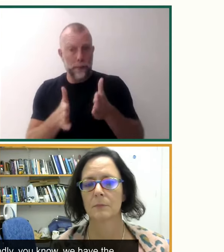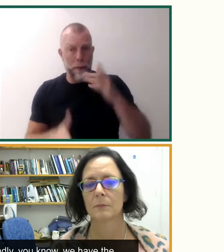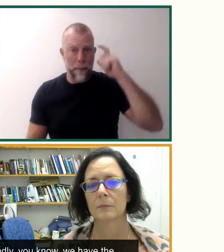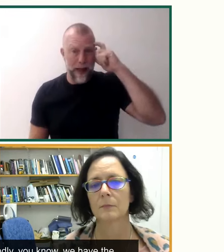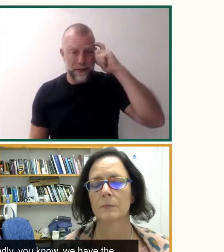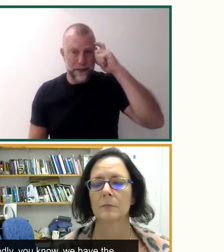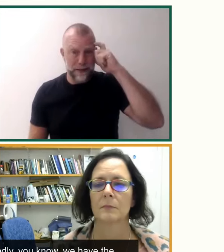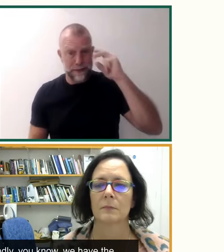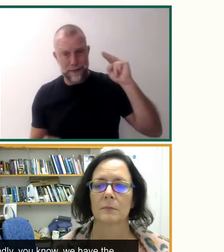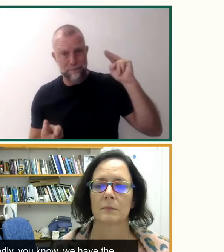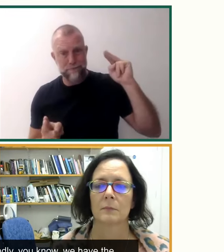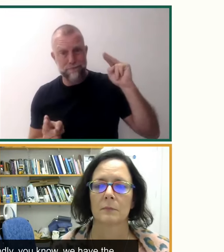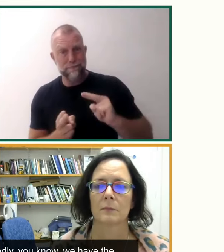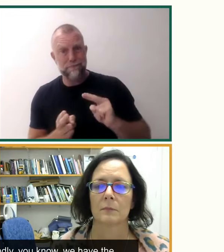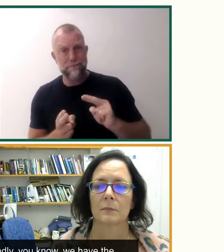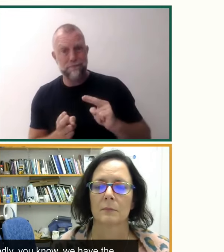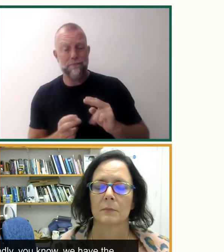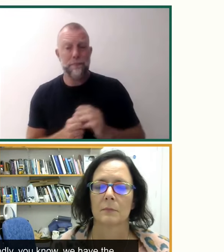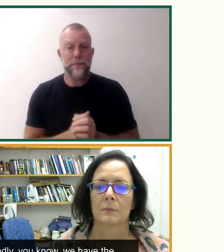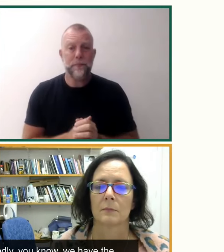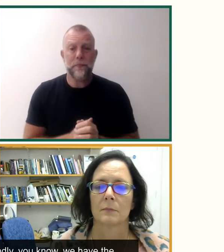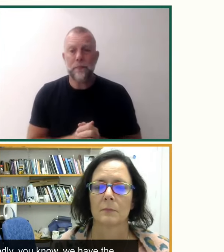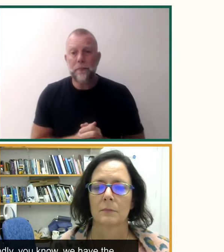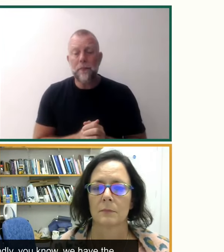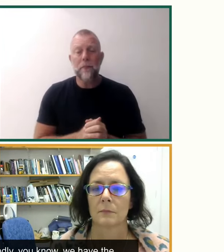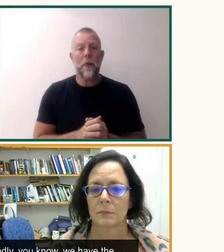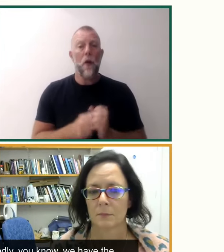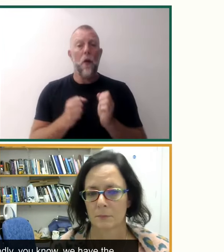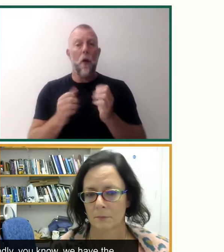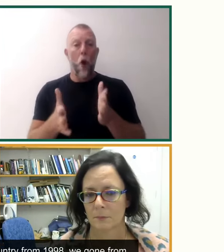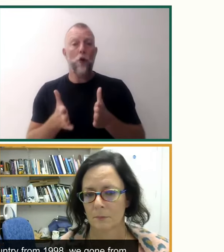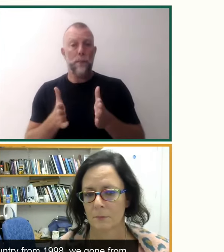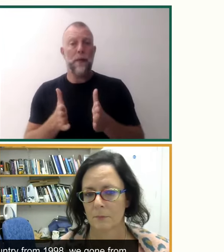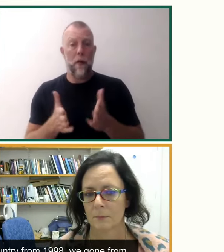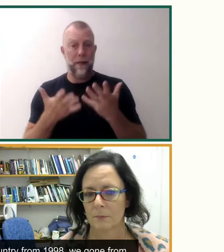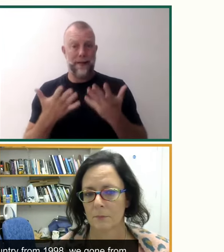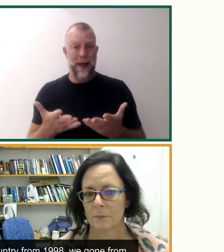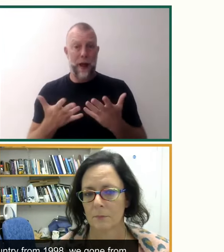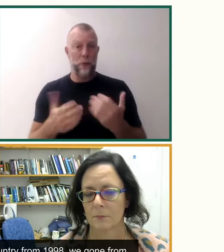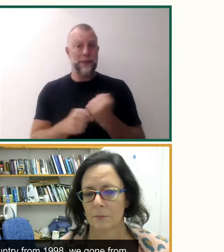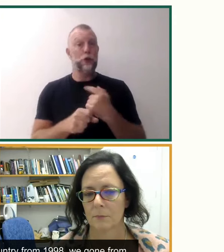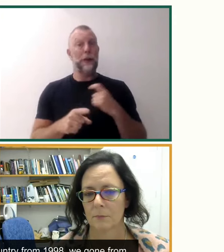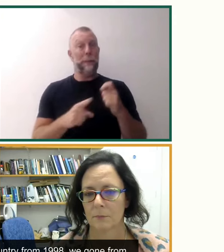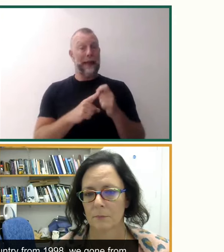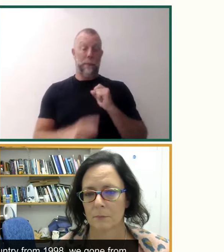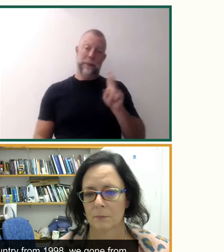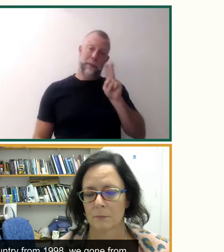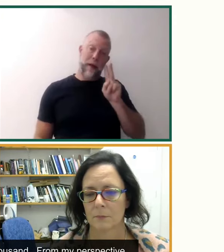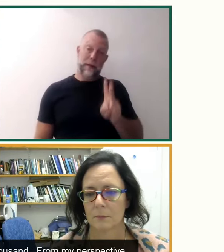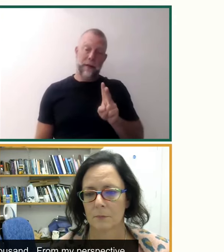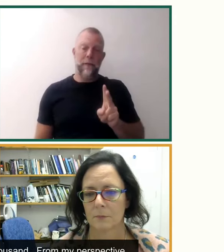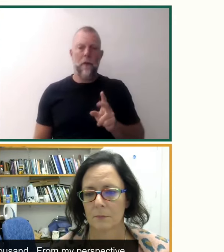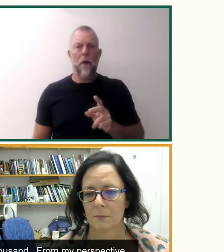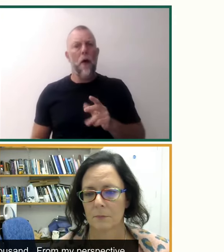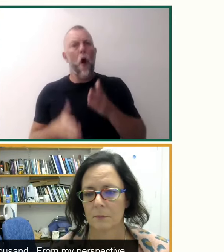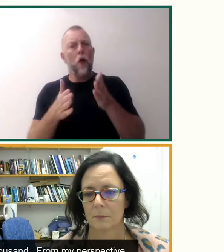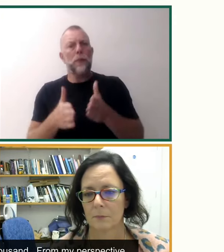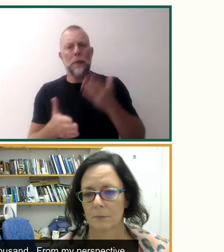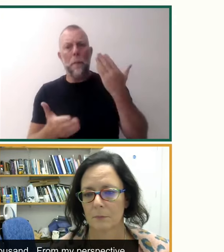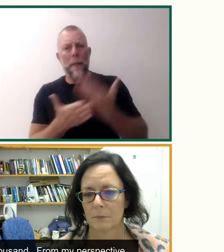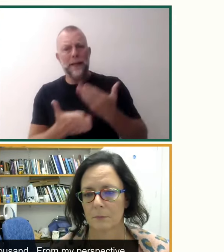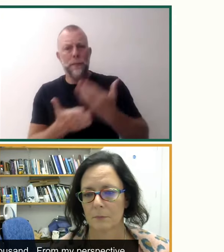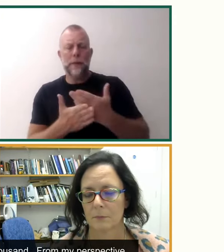300,000 to 150,000. Hospital now, from my perspective as a GP, seems to be kind of obsessed with